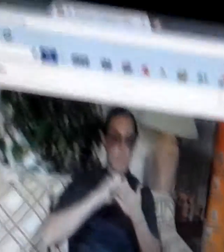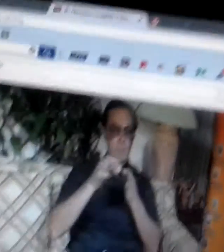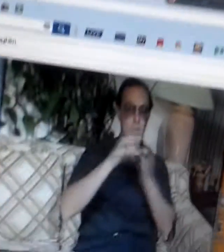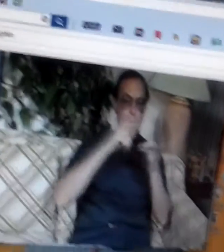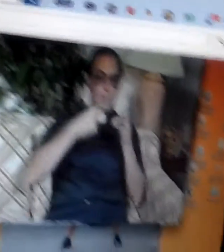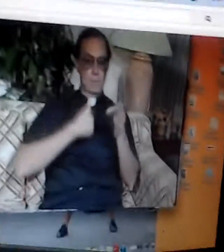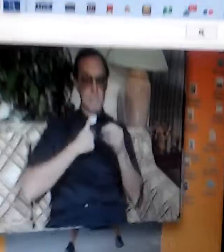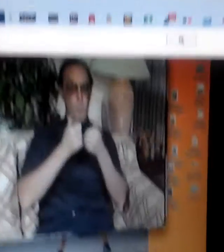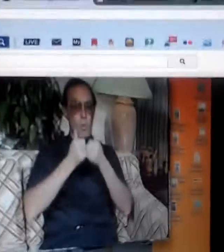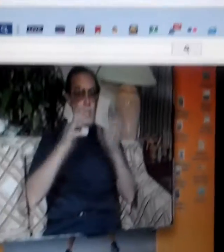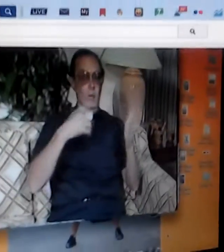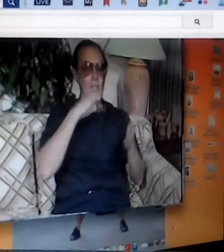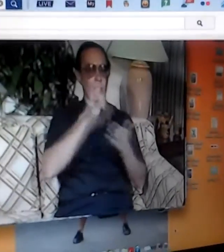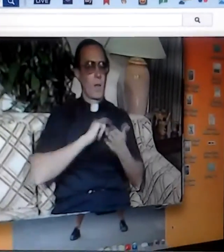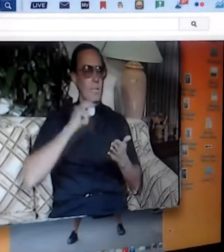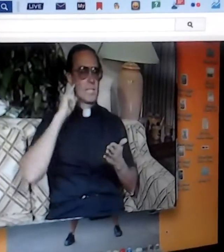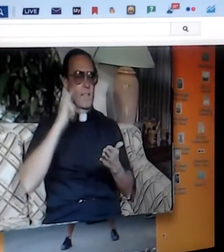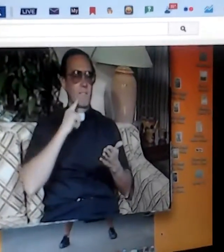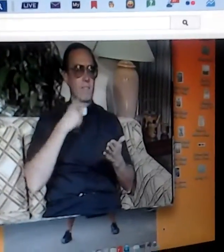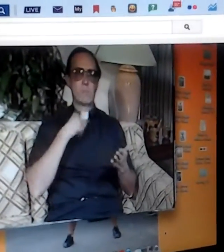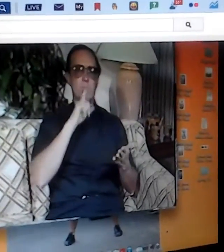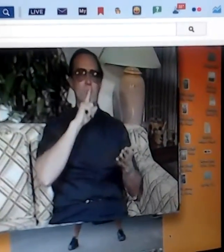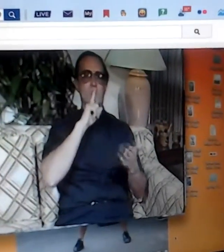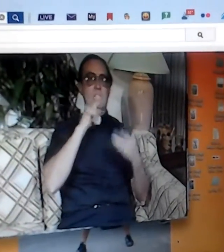So I decided to try something different.